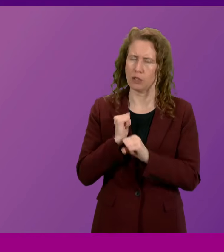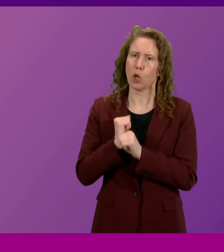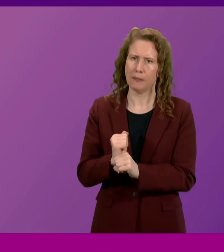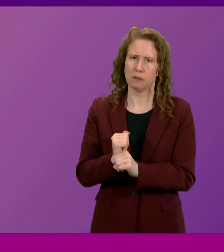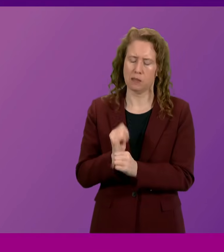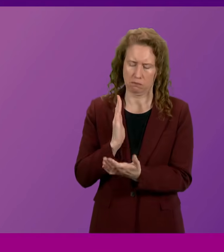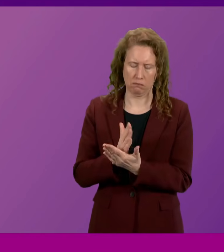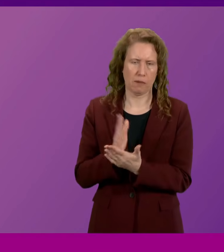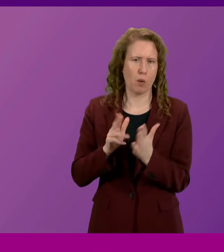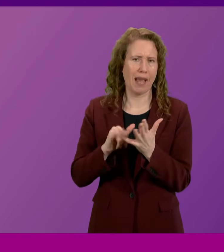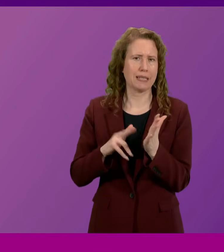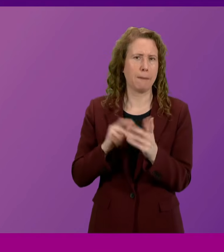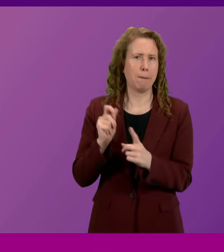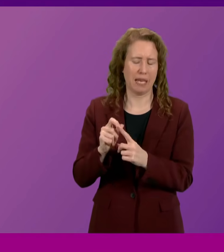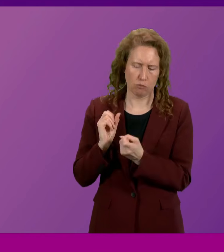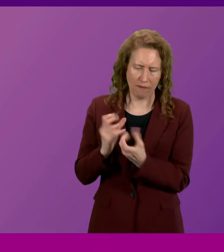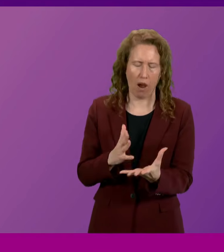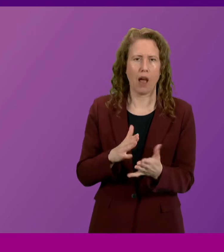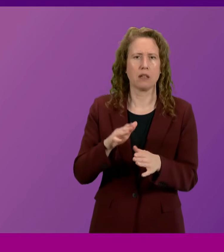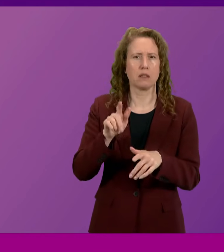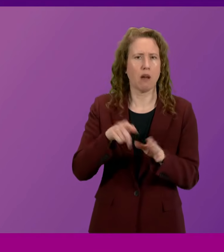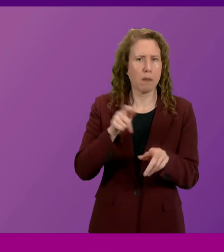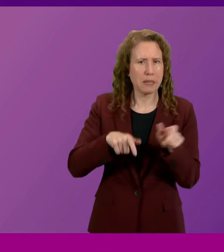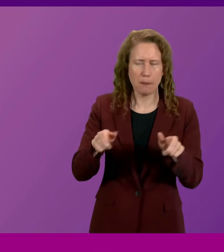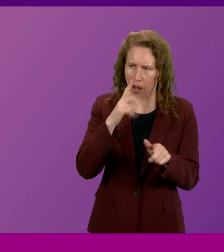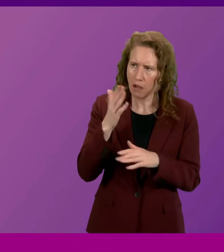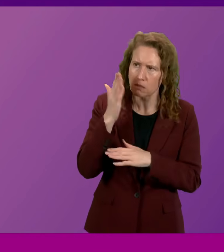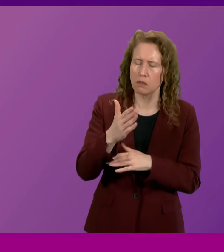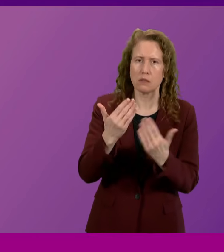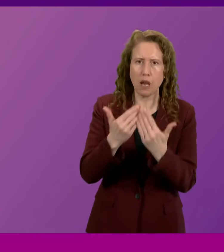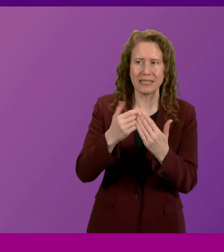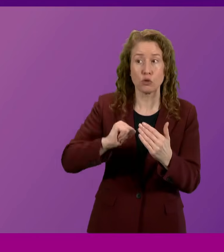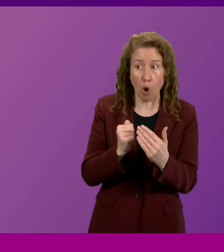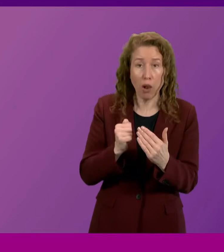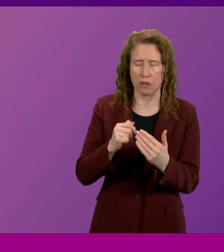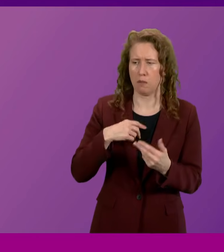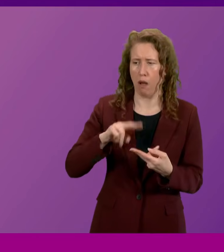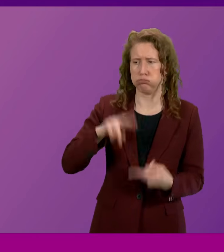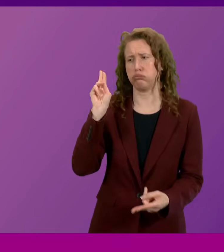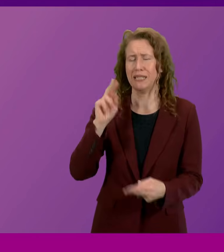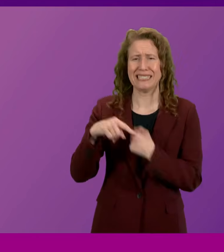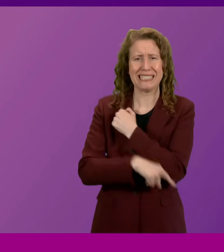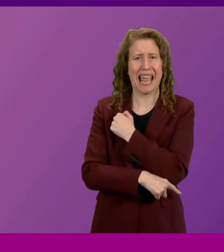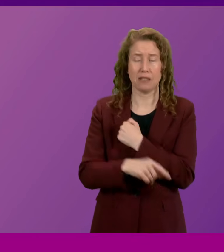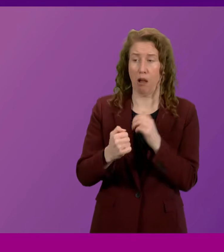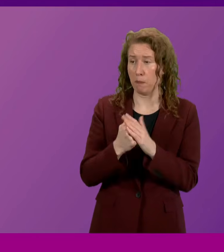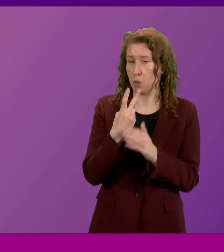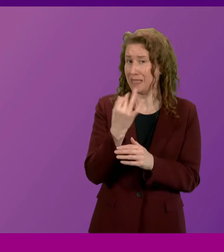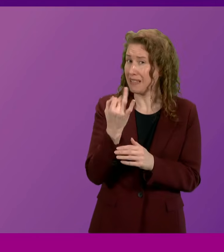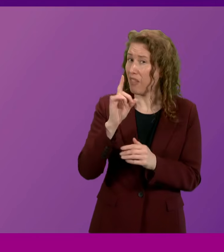made absolutely by the SNP government to ensure that students studying in Scotland do not incur additional debt of up to